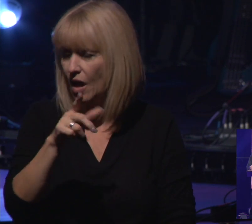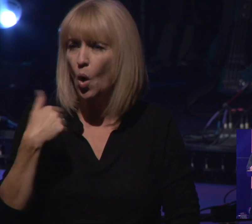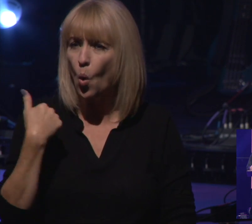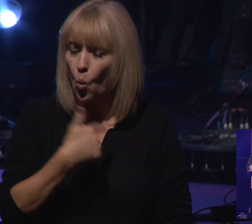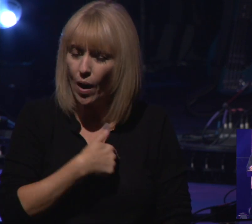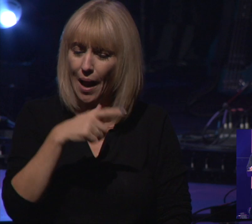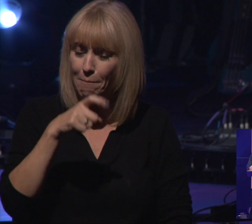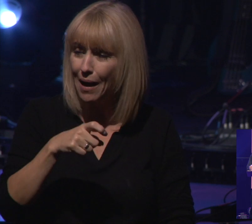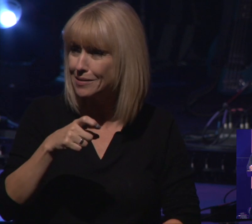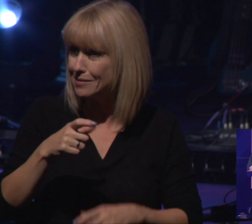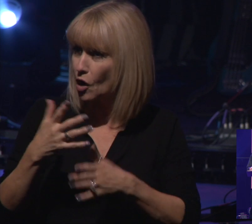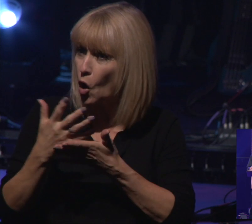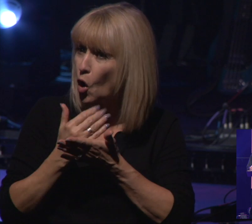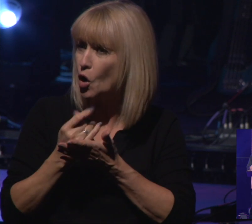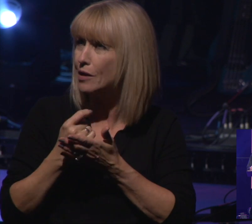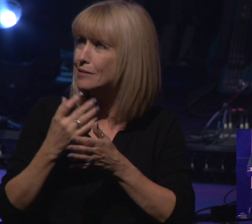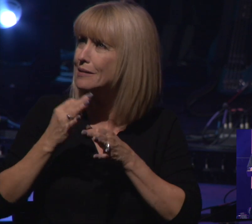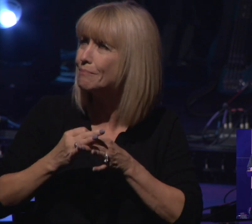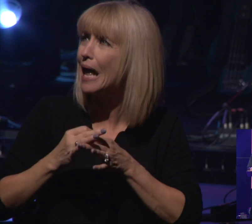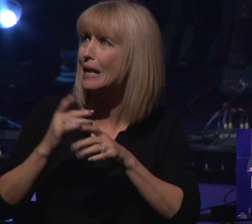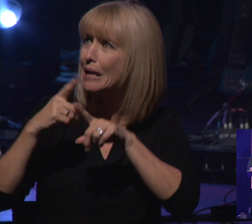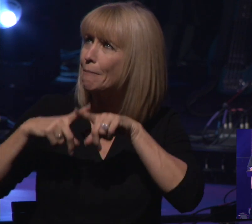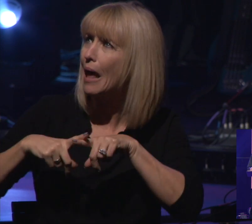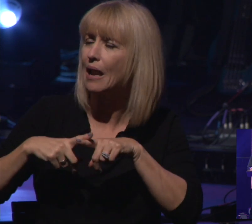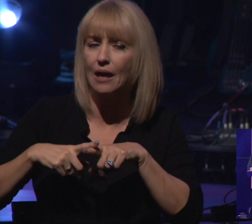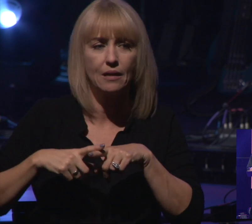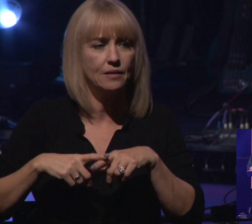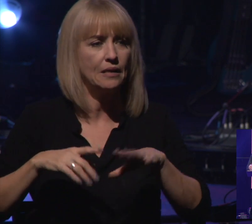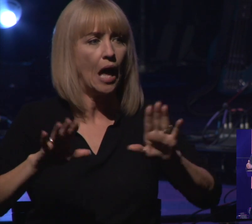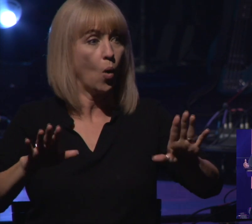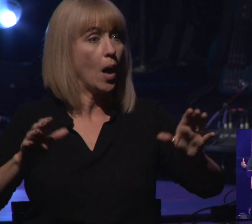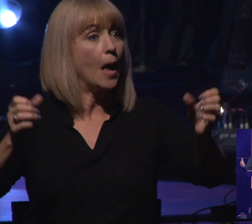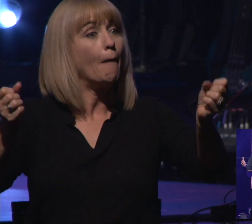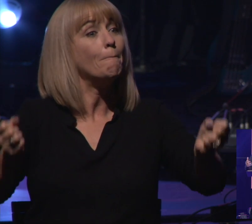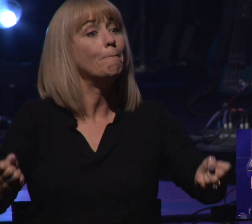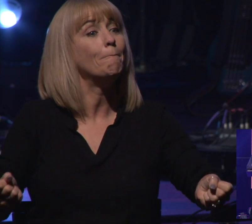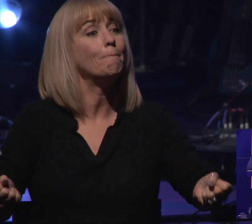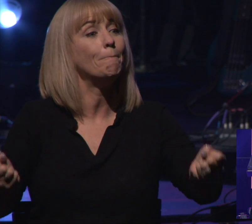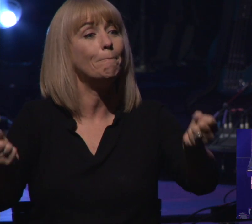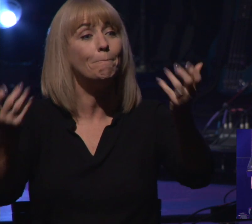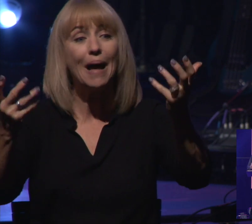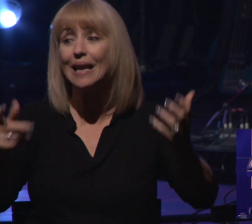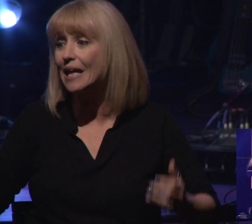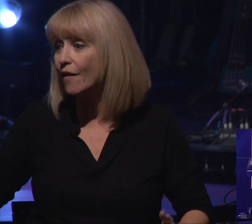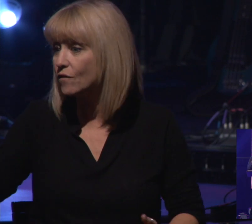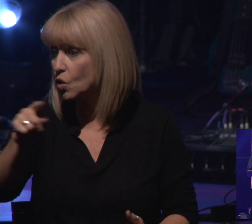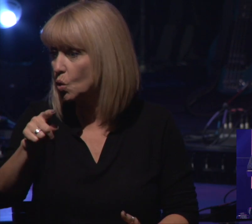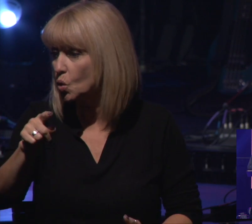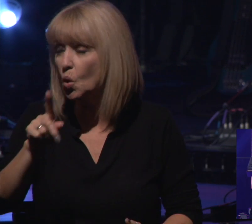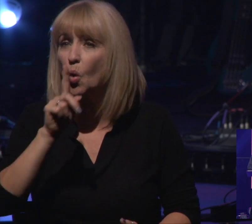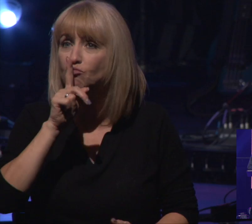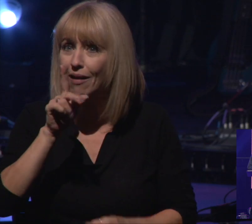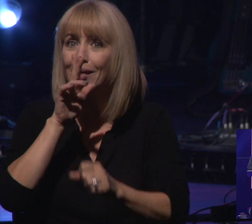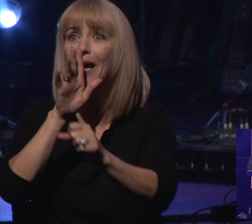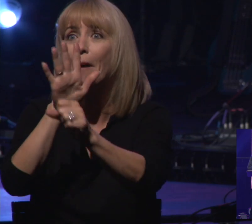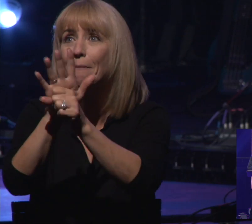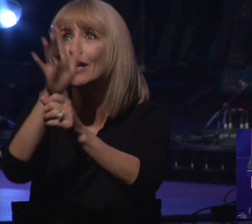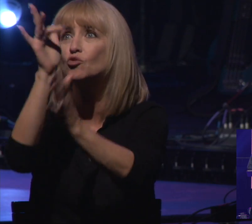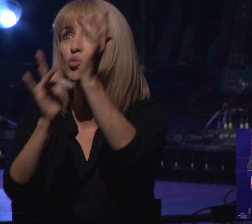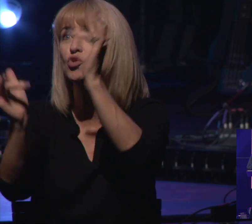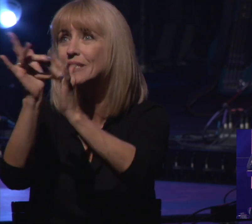us because they know we are sure and we're solid. Now, there's many in this church who are committed to Jesus, and it's